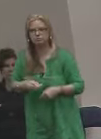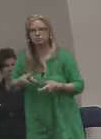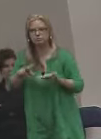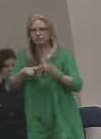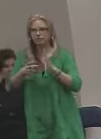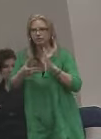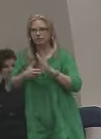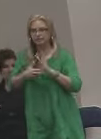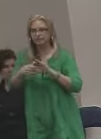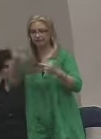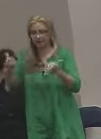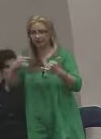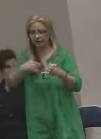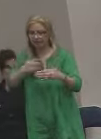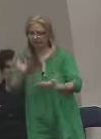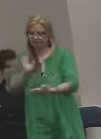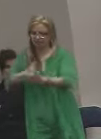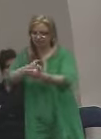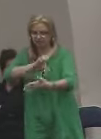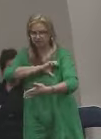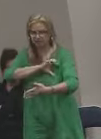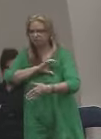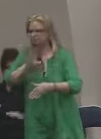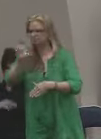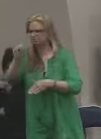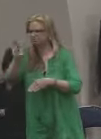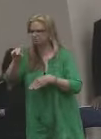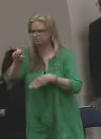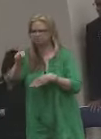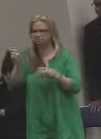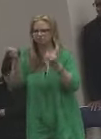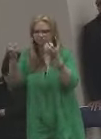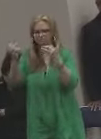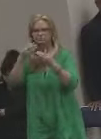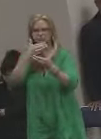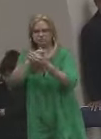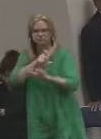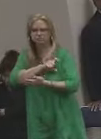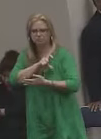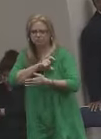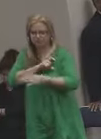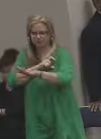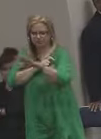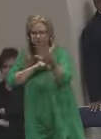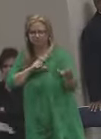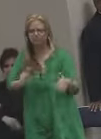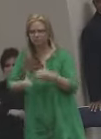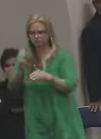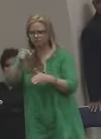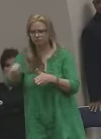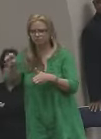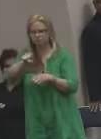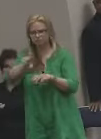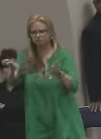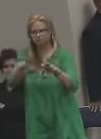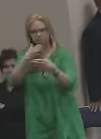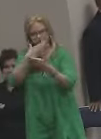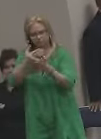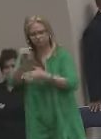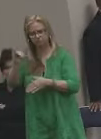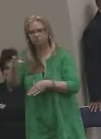to say I'm anti-police today. There are a lot of good policemen out there. The majority of the policemen do their jobs.